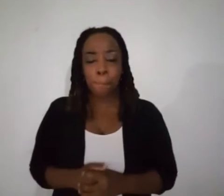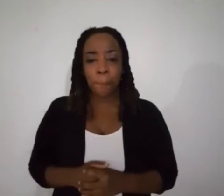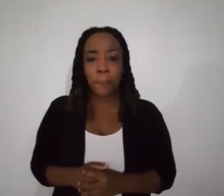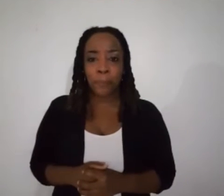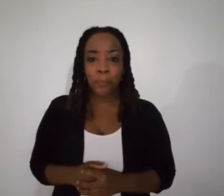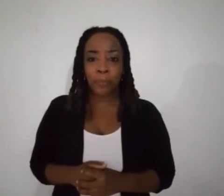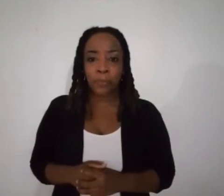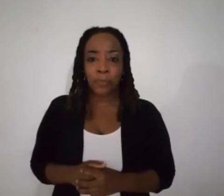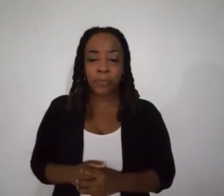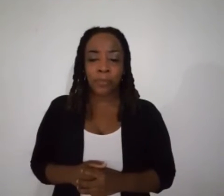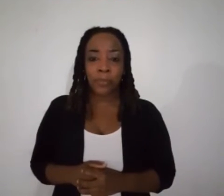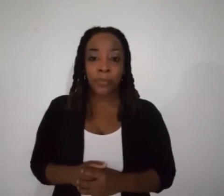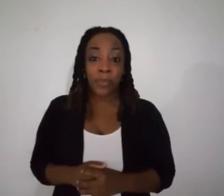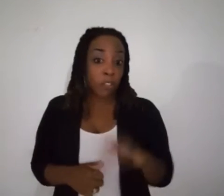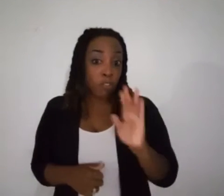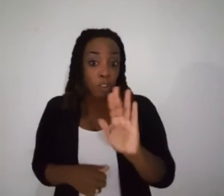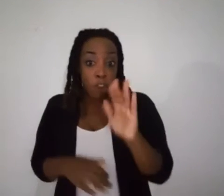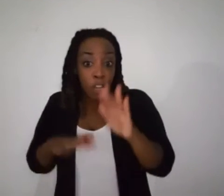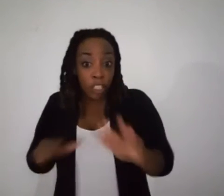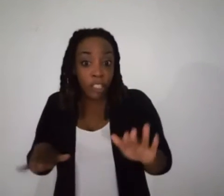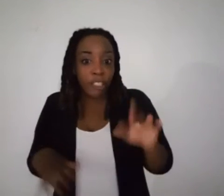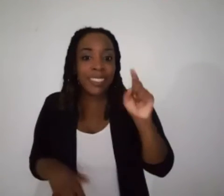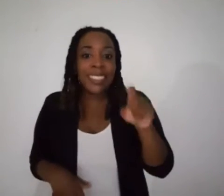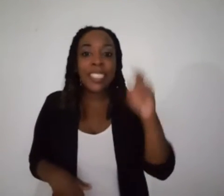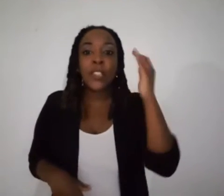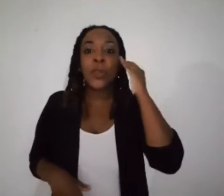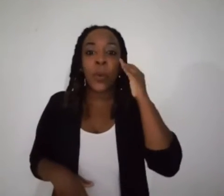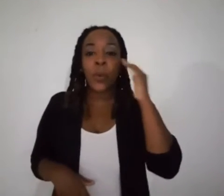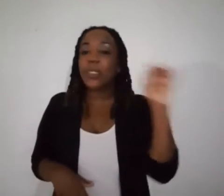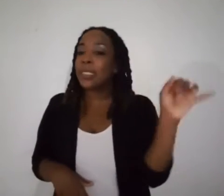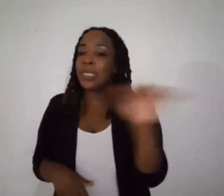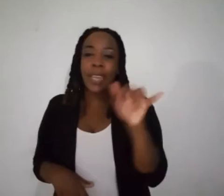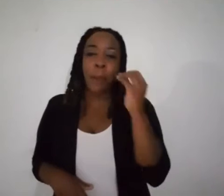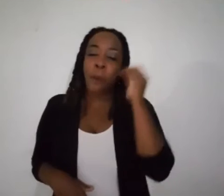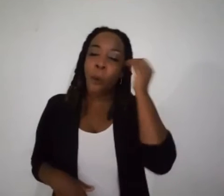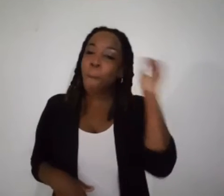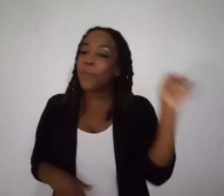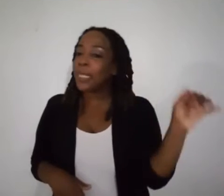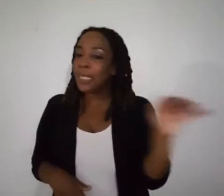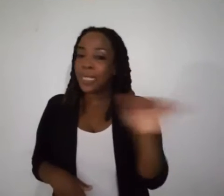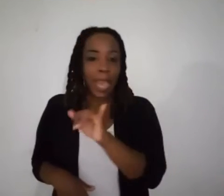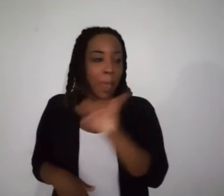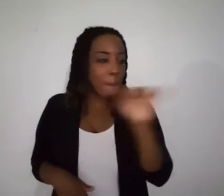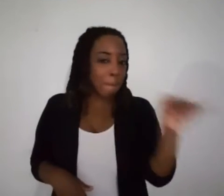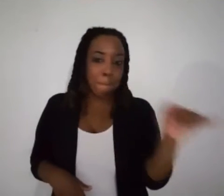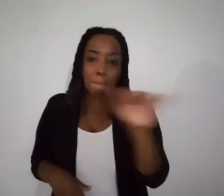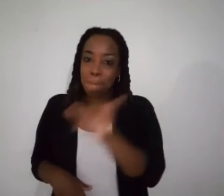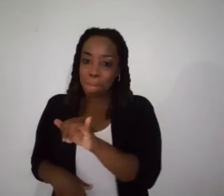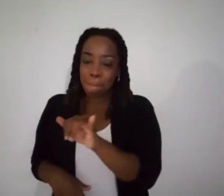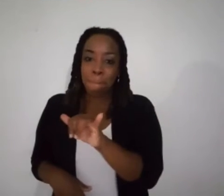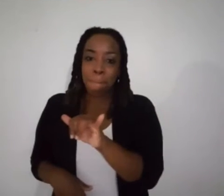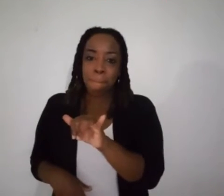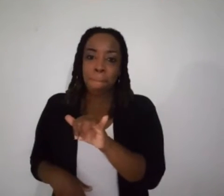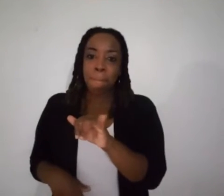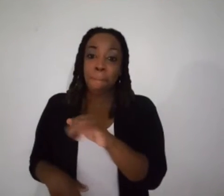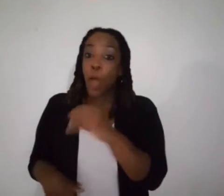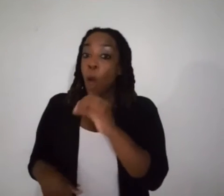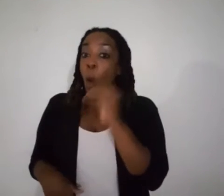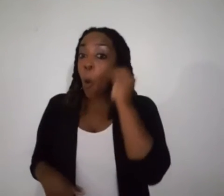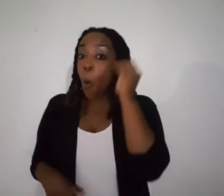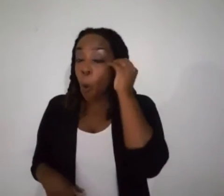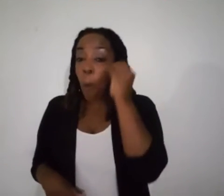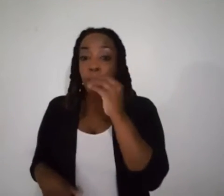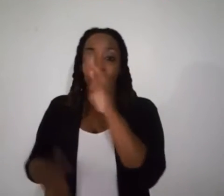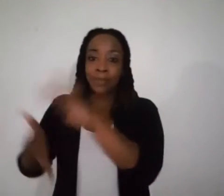your children need to know this too at home. So you need to set up a home timetable. And so you